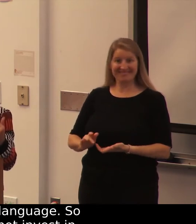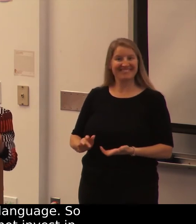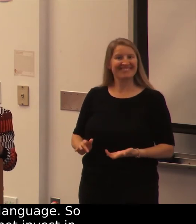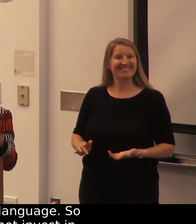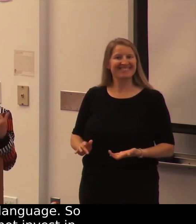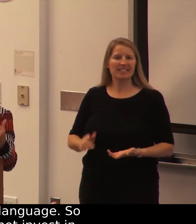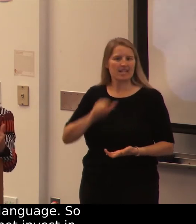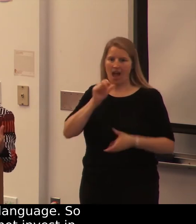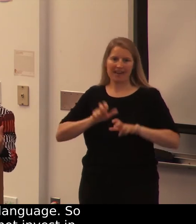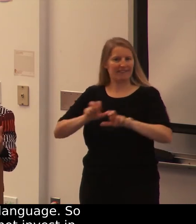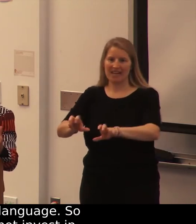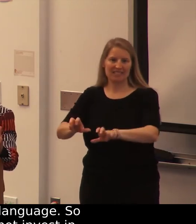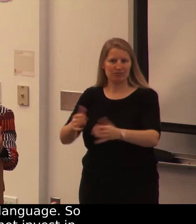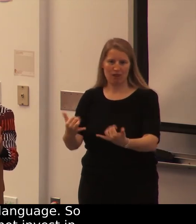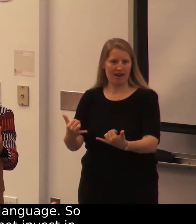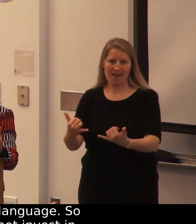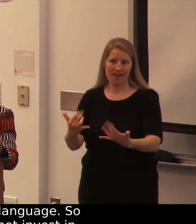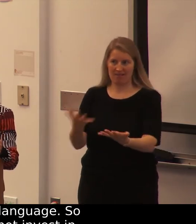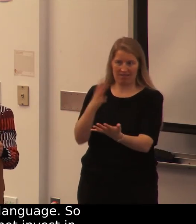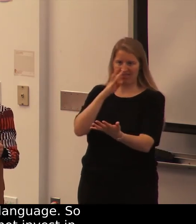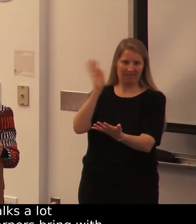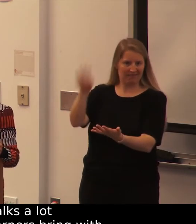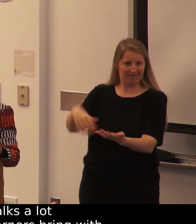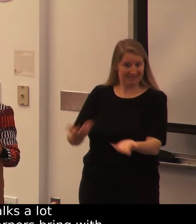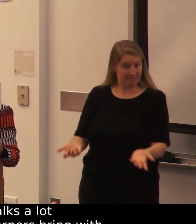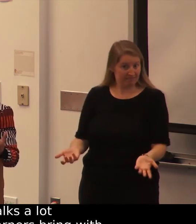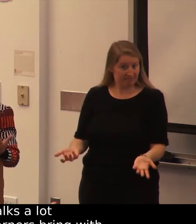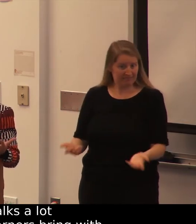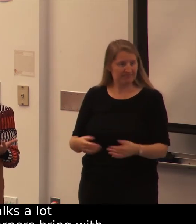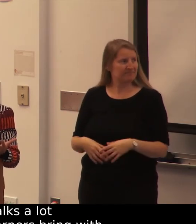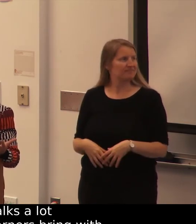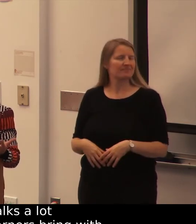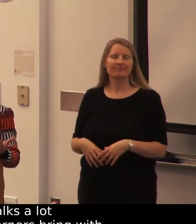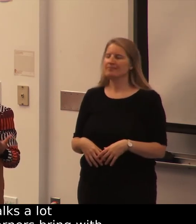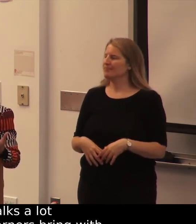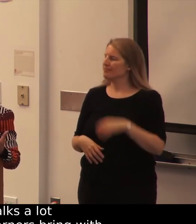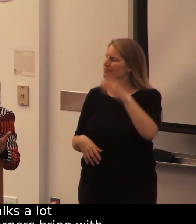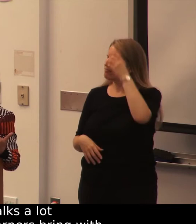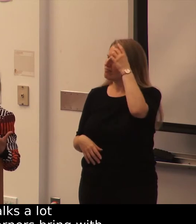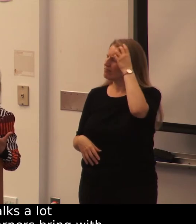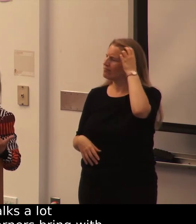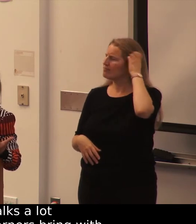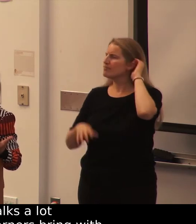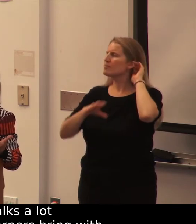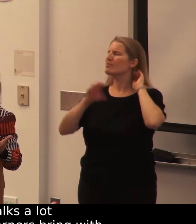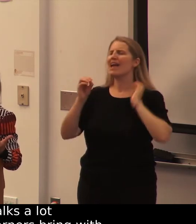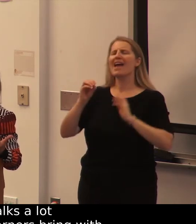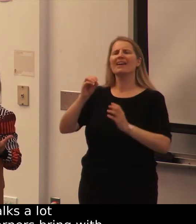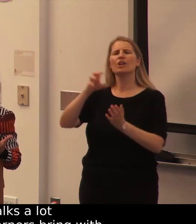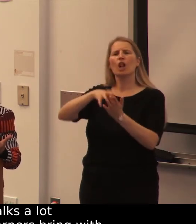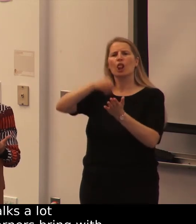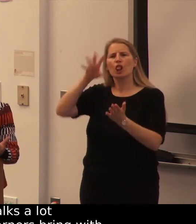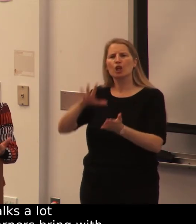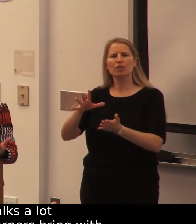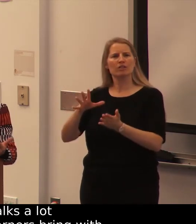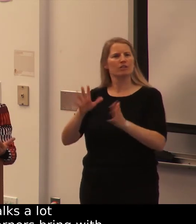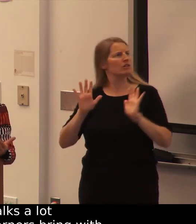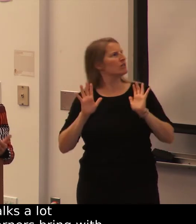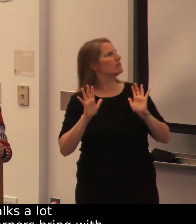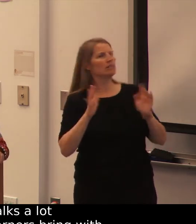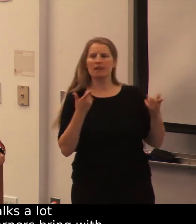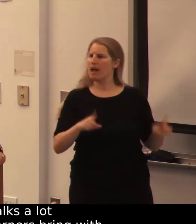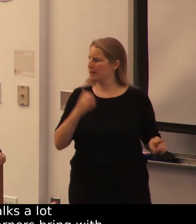not invest in the practices of that. And she talks a lot about that learners bring with them notions.